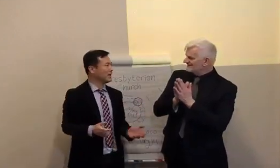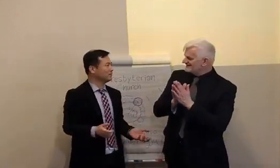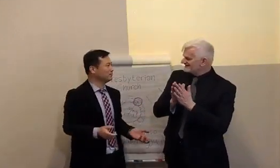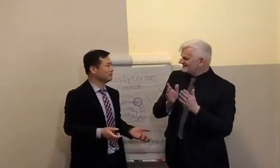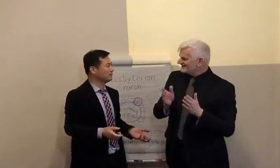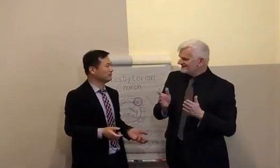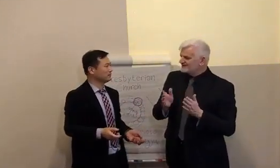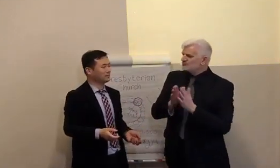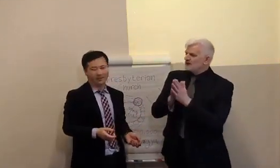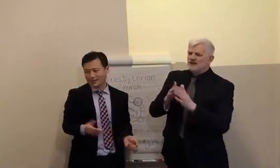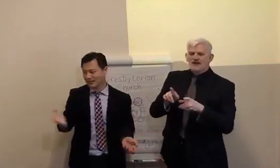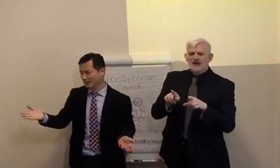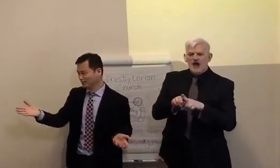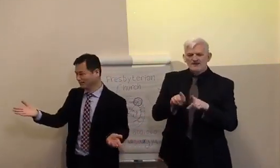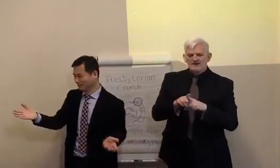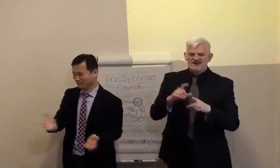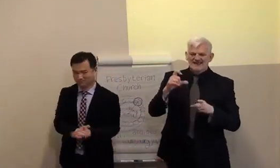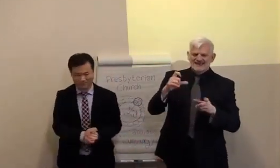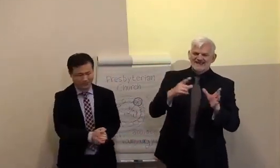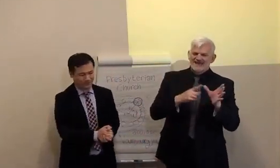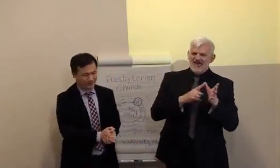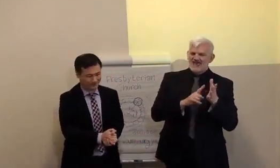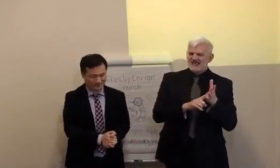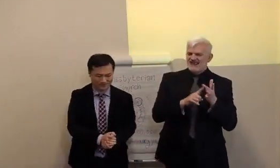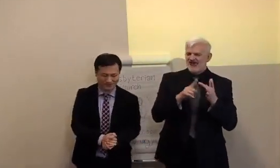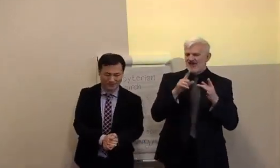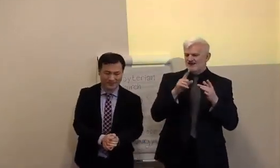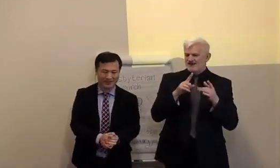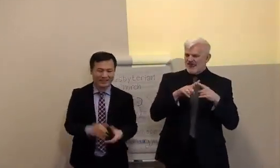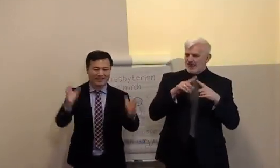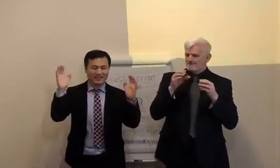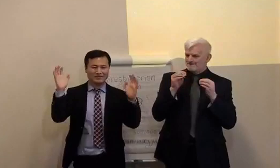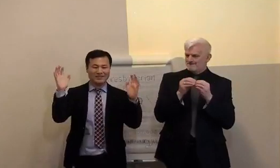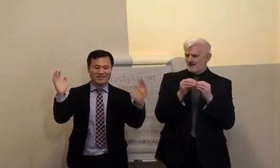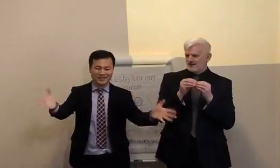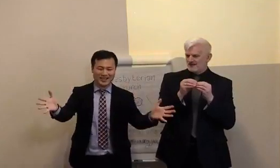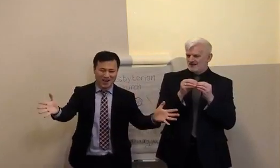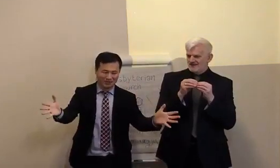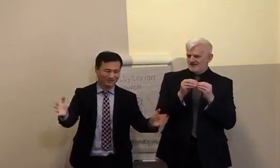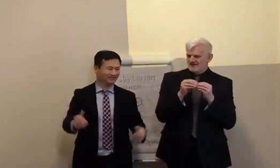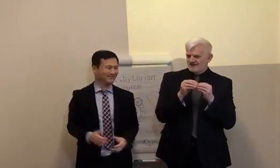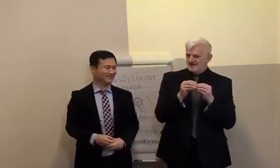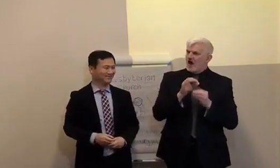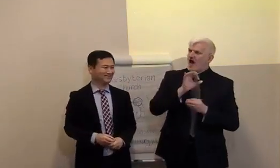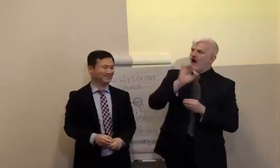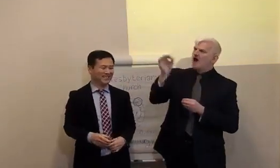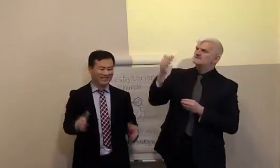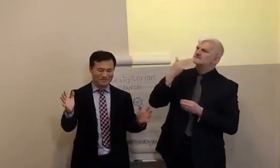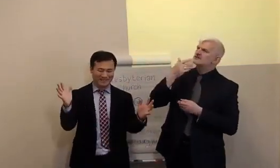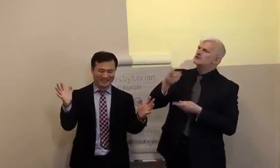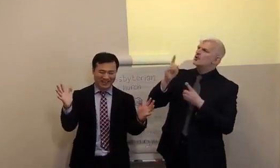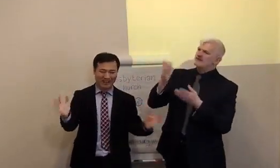Caleb. Caleb. Good. Give me this town. Give me this